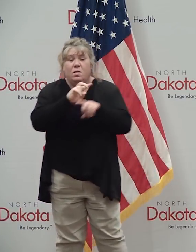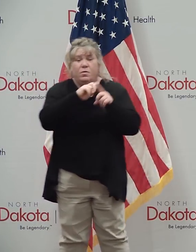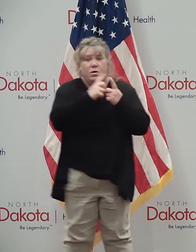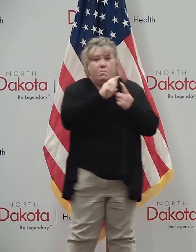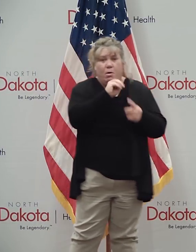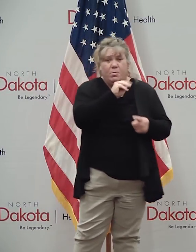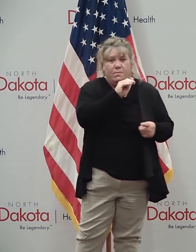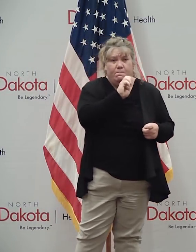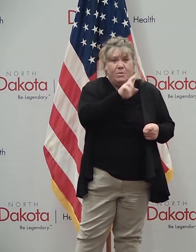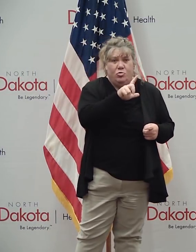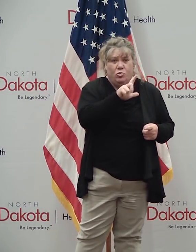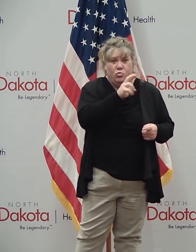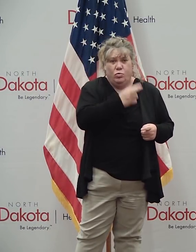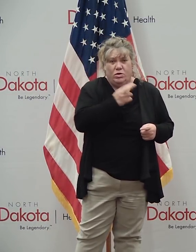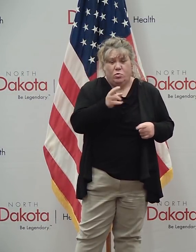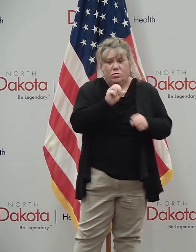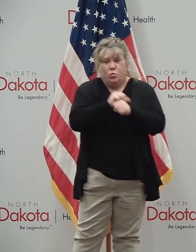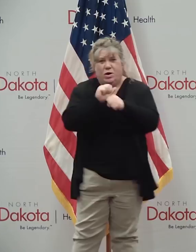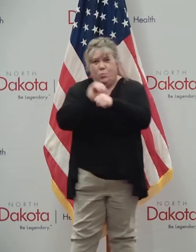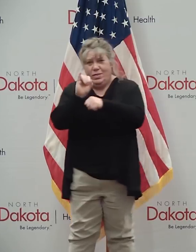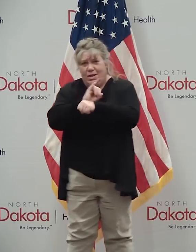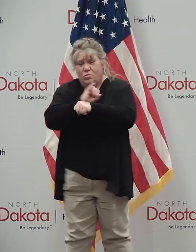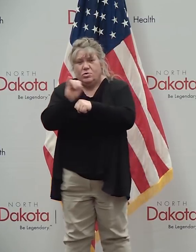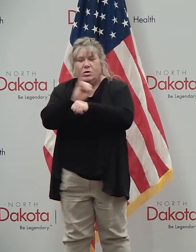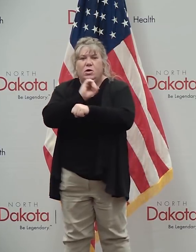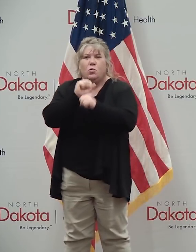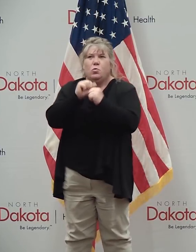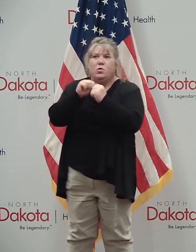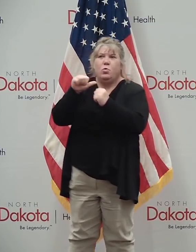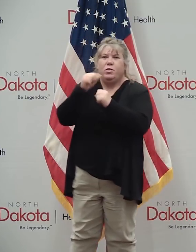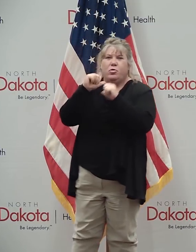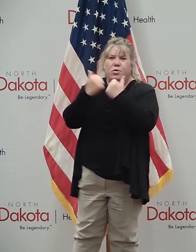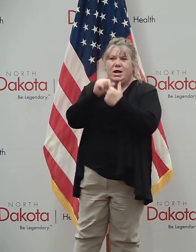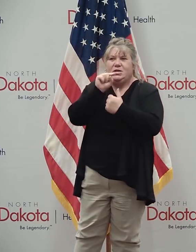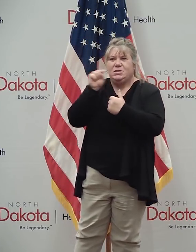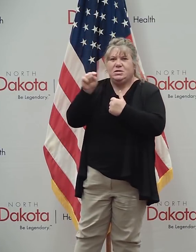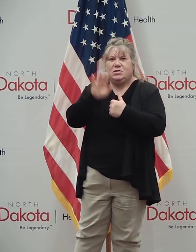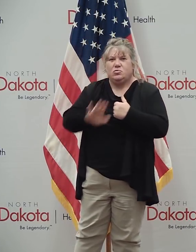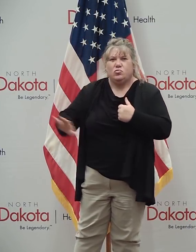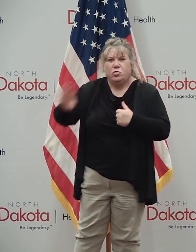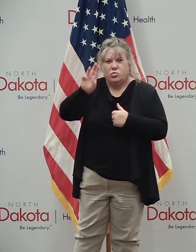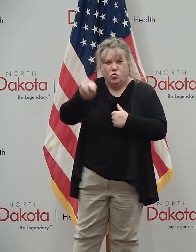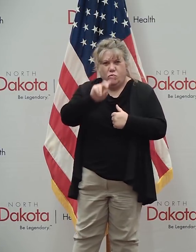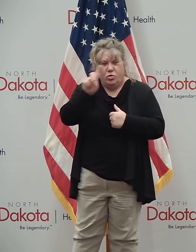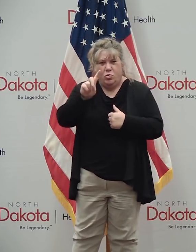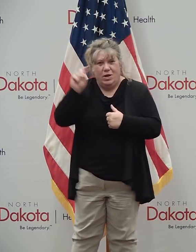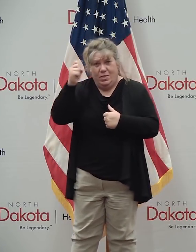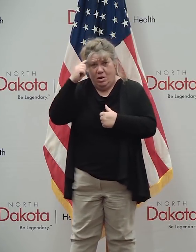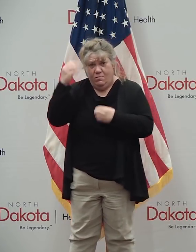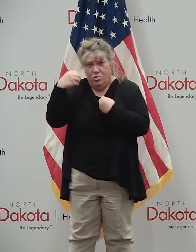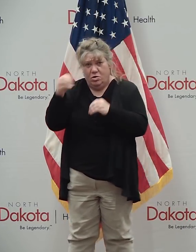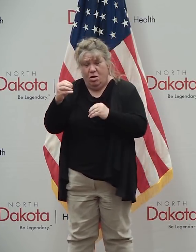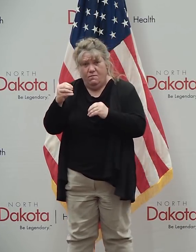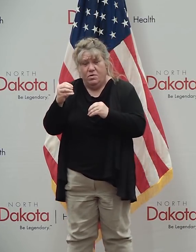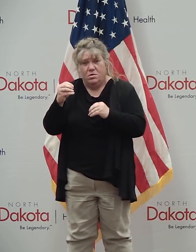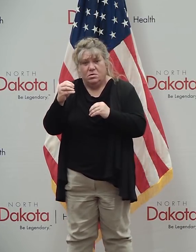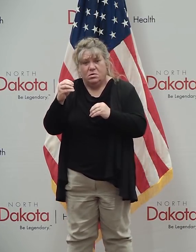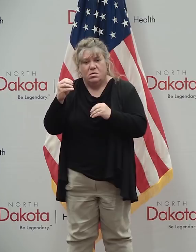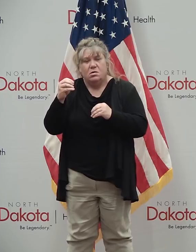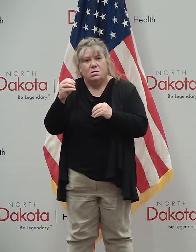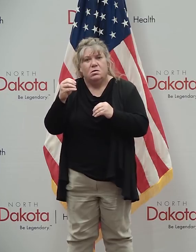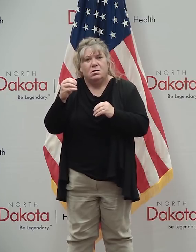Resources, working with industry and working with other agencies across North Dakota and the governor's office,